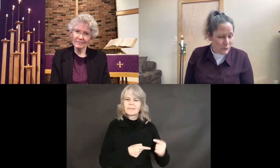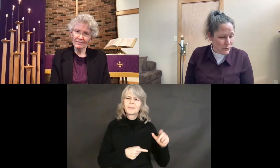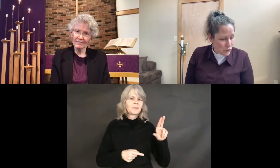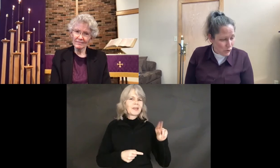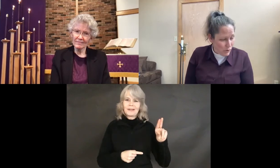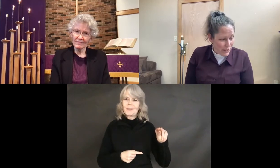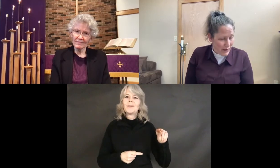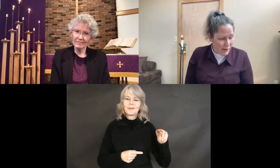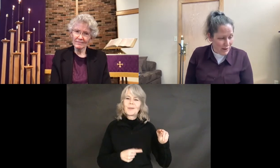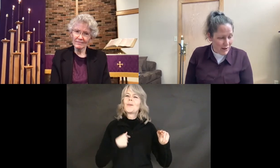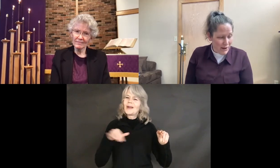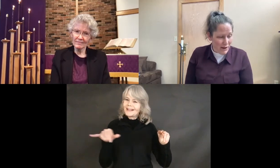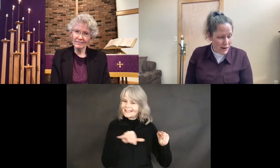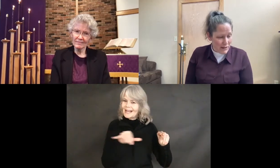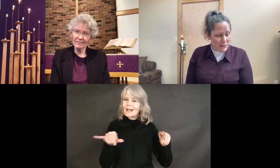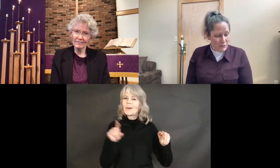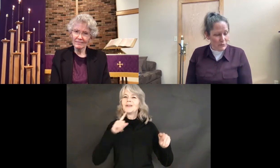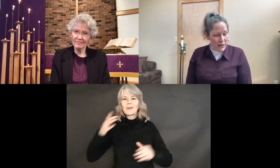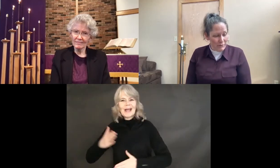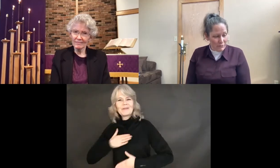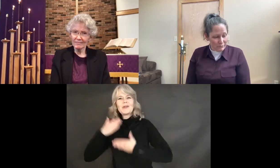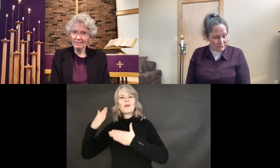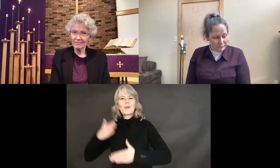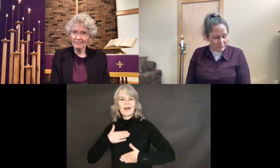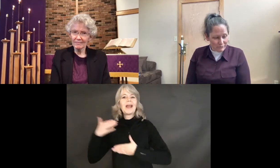include joy and new life.